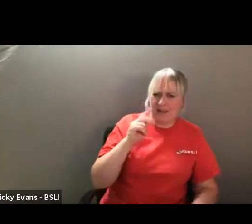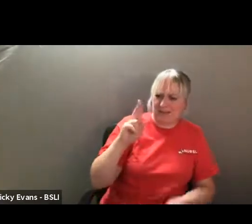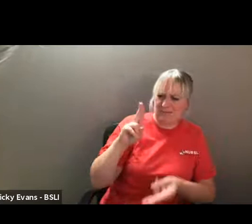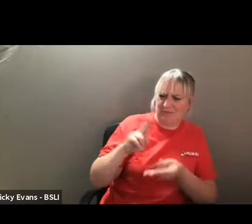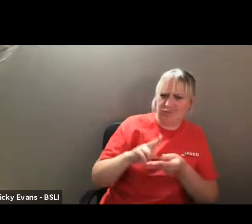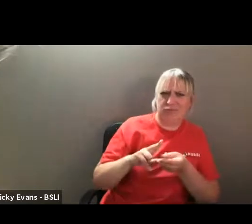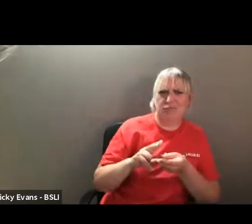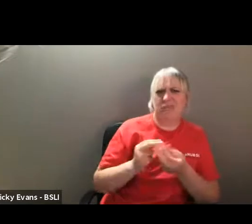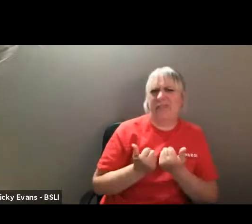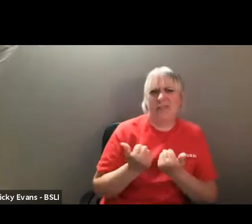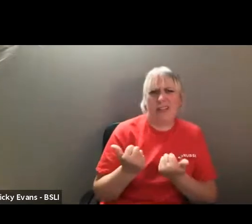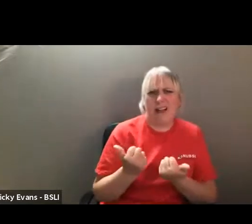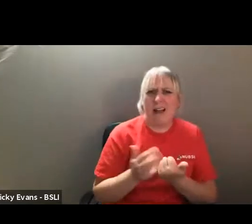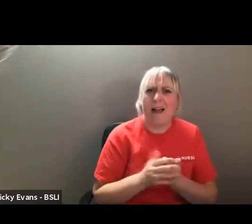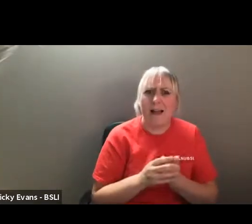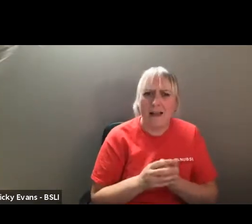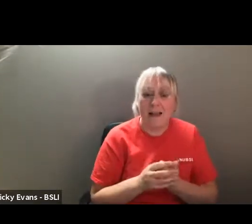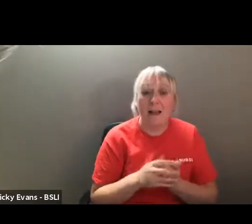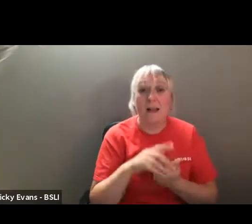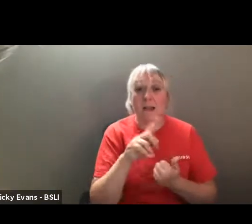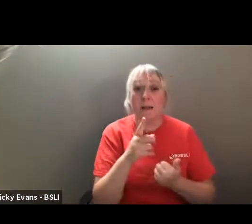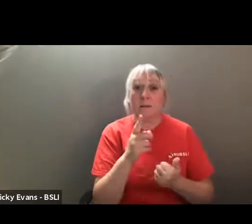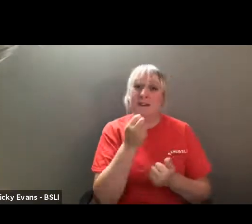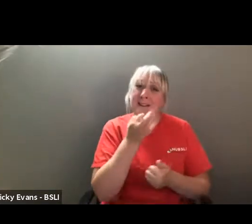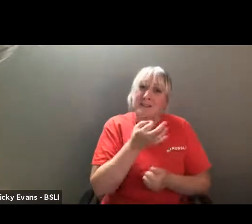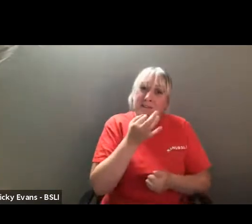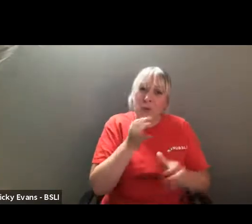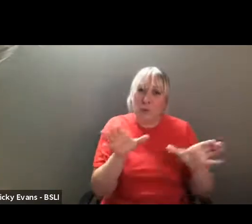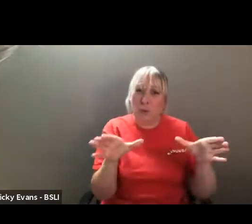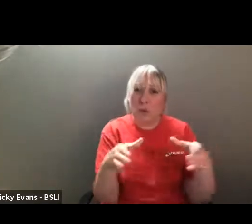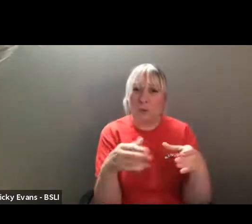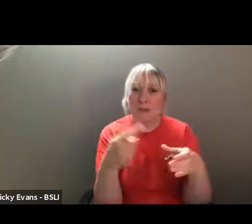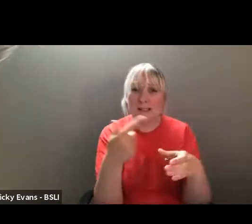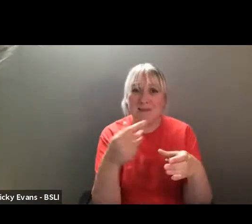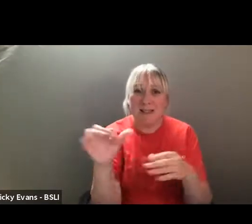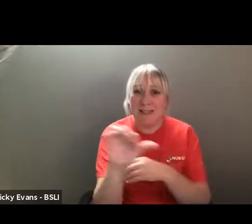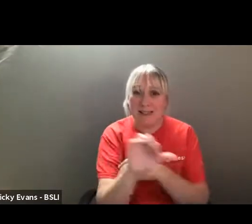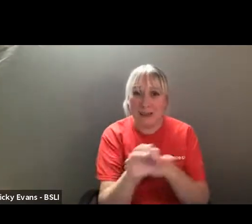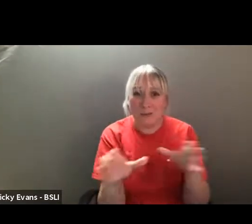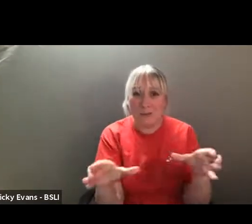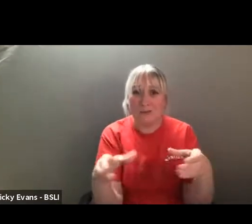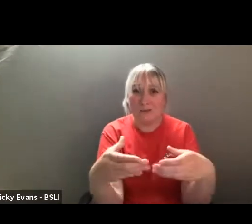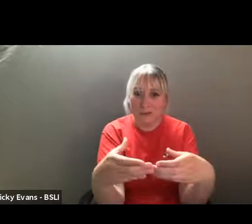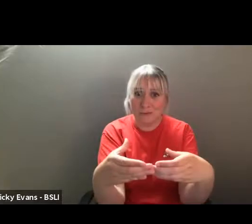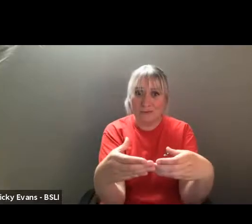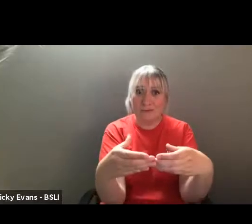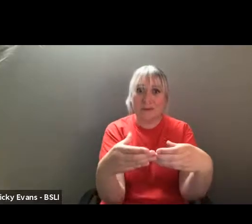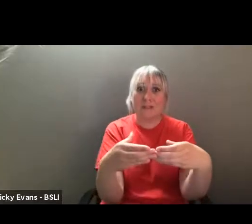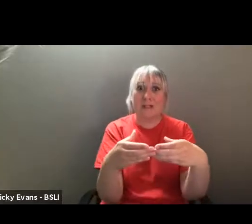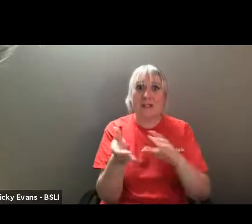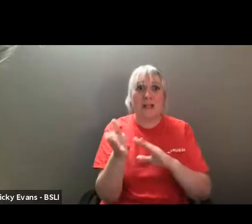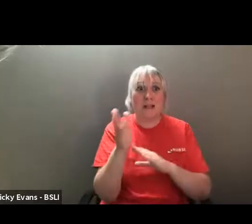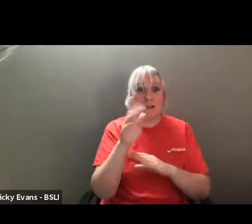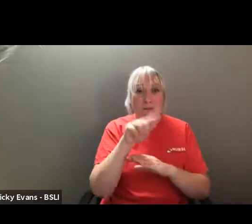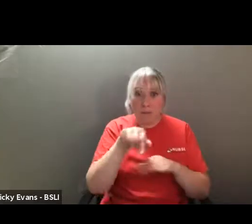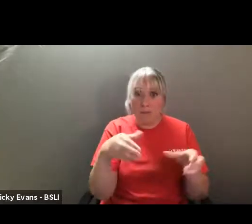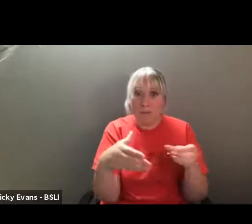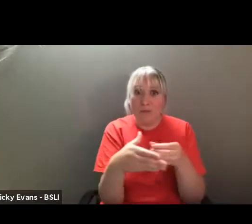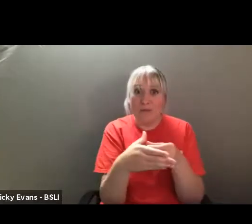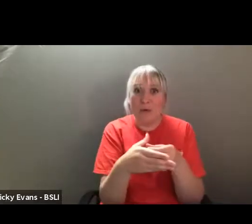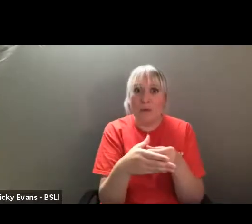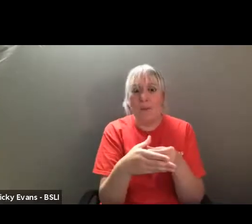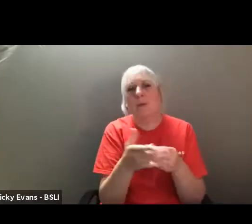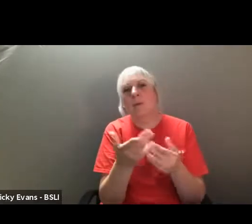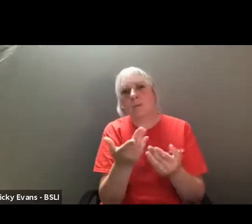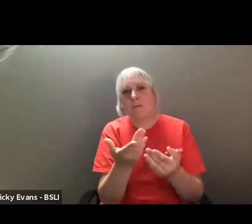but that's a very small number of participants. And of those, an even smaller number will benefit from